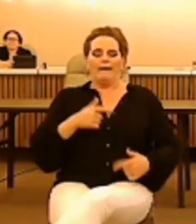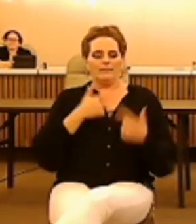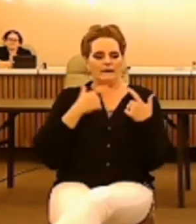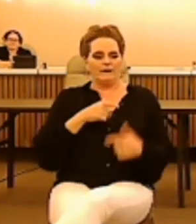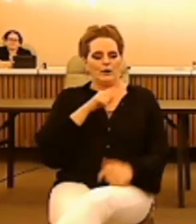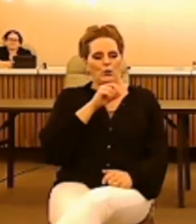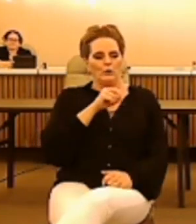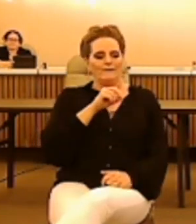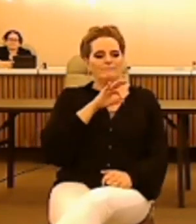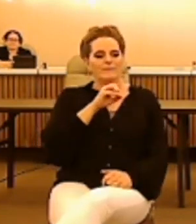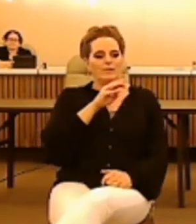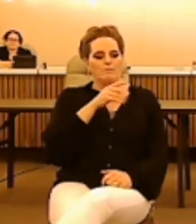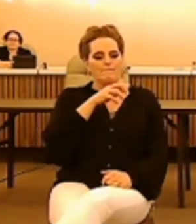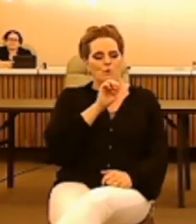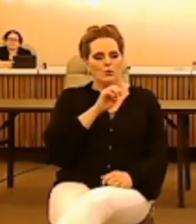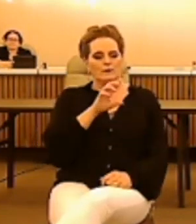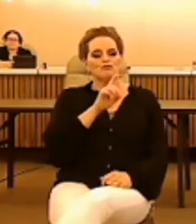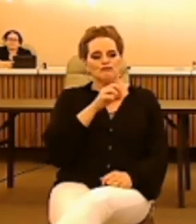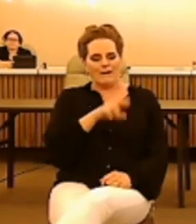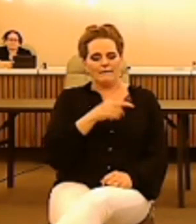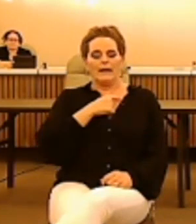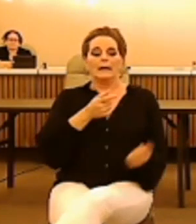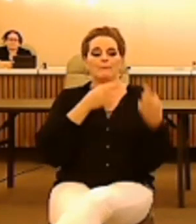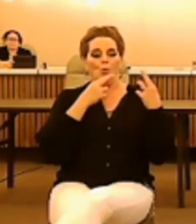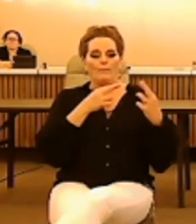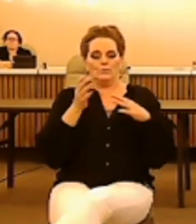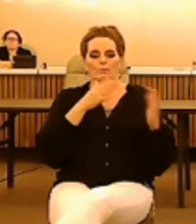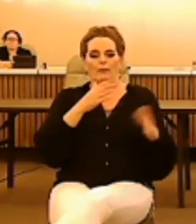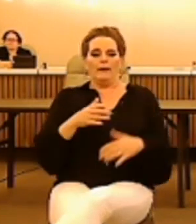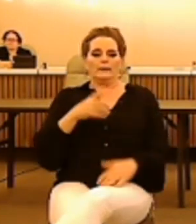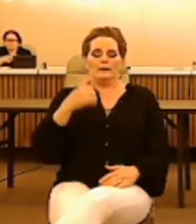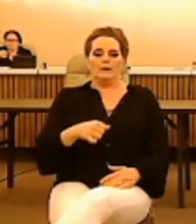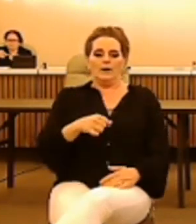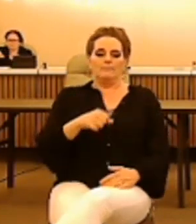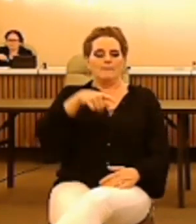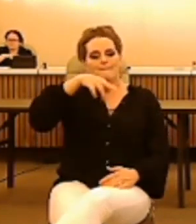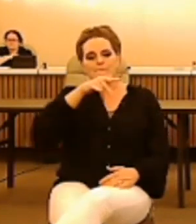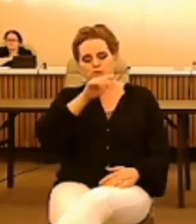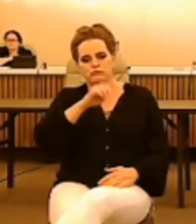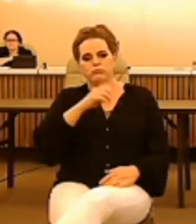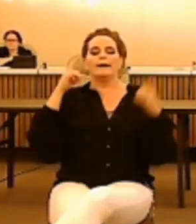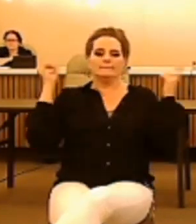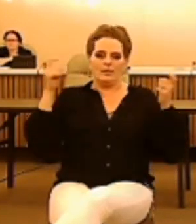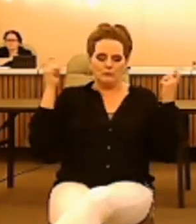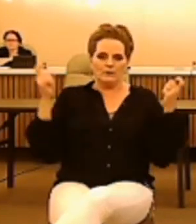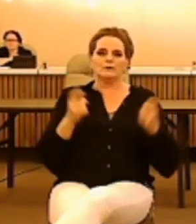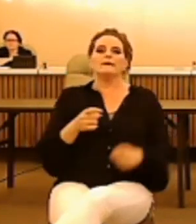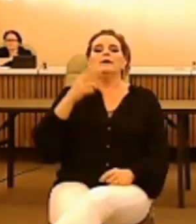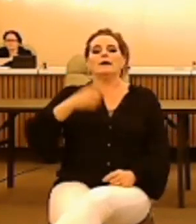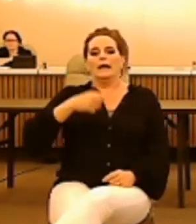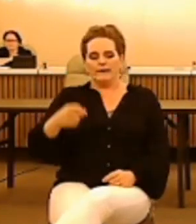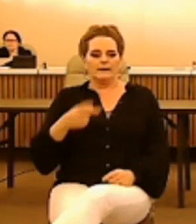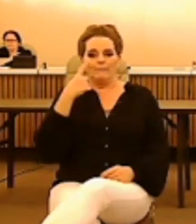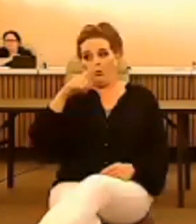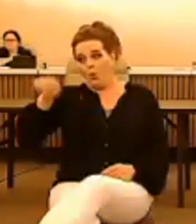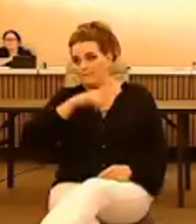Henrietta. And I'm hoping to plan a Pride celebration. It will be Henrietta's, I hope, for all of